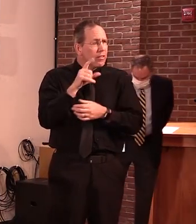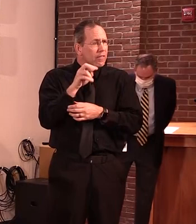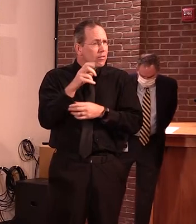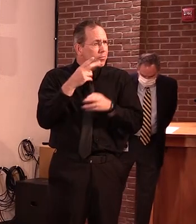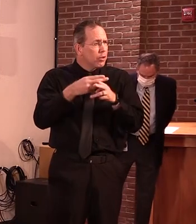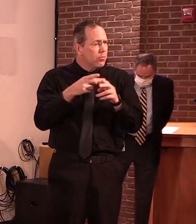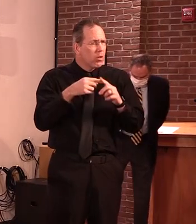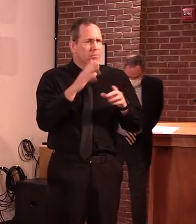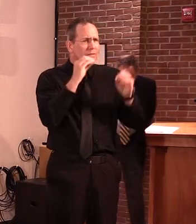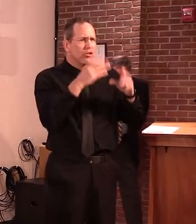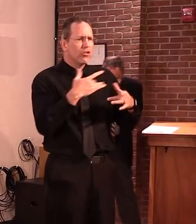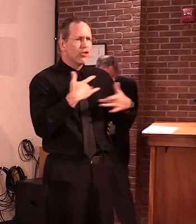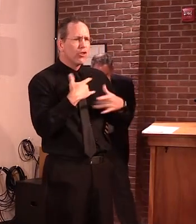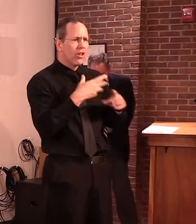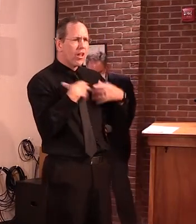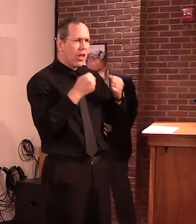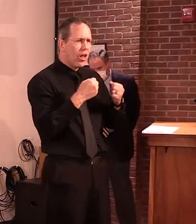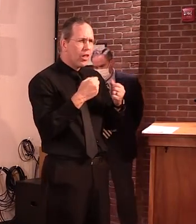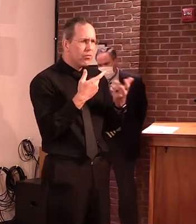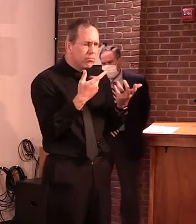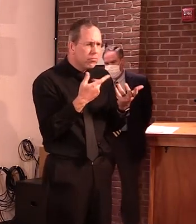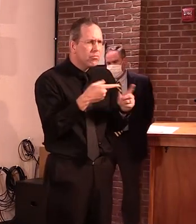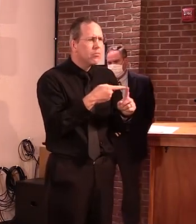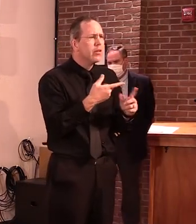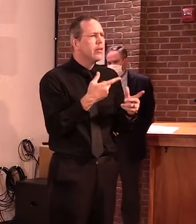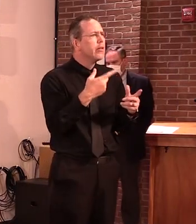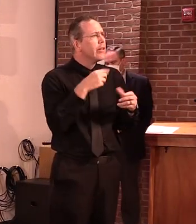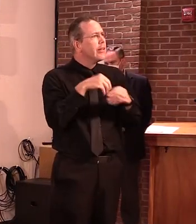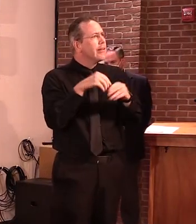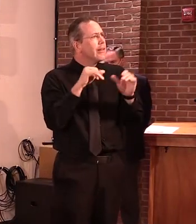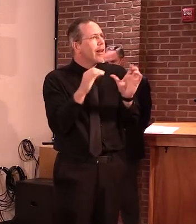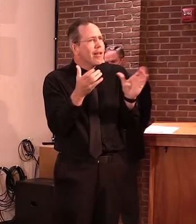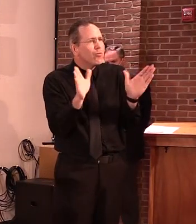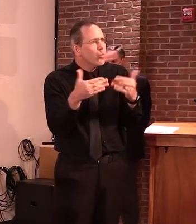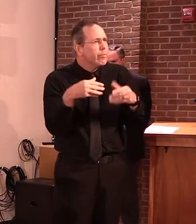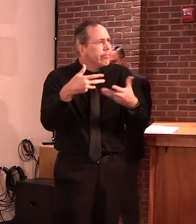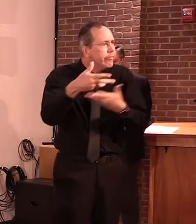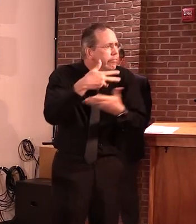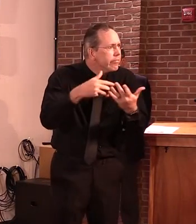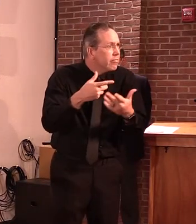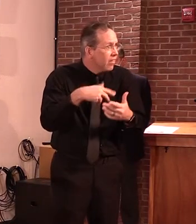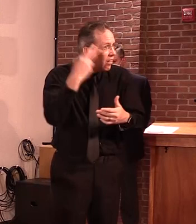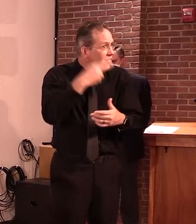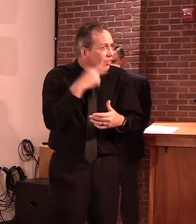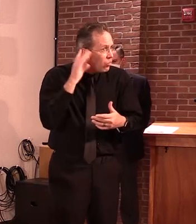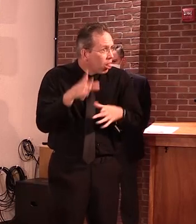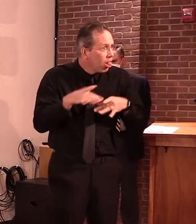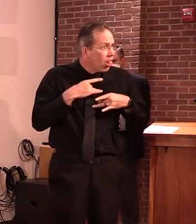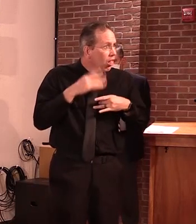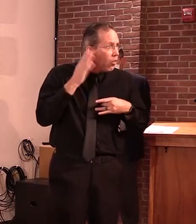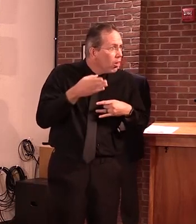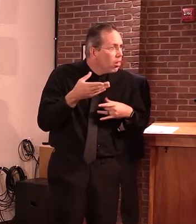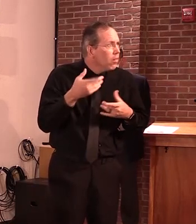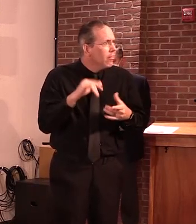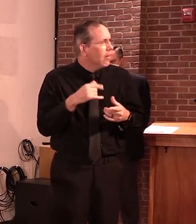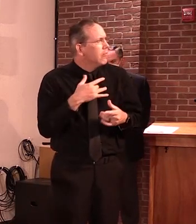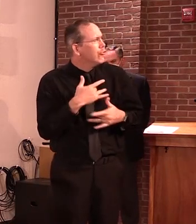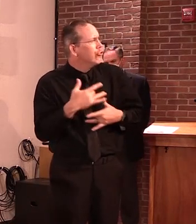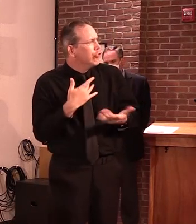even with all the precautions, there is a risk, and that's why we're seeing staff not willing to go